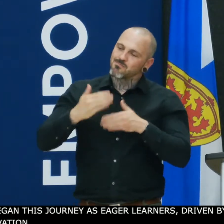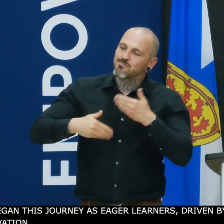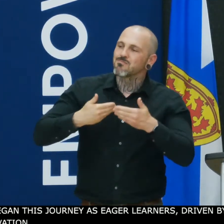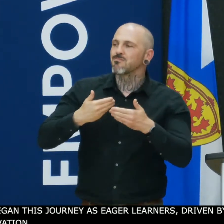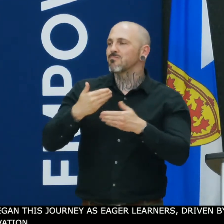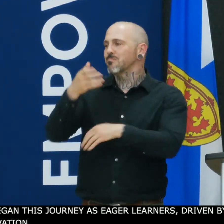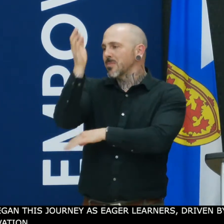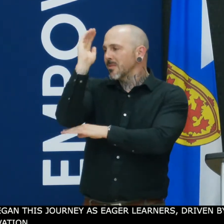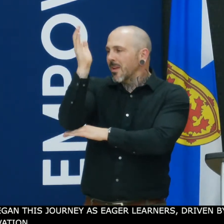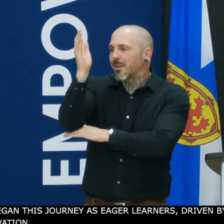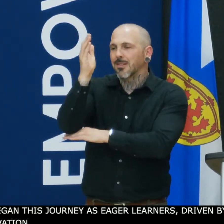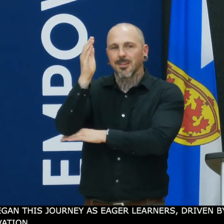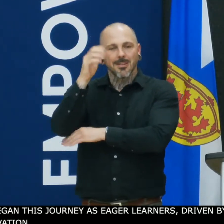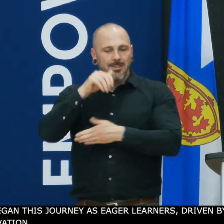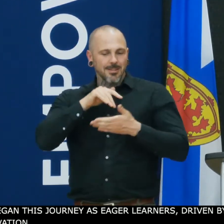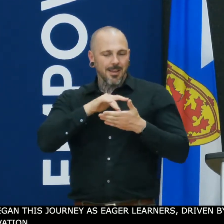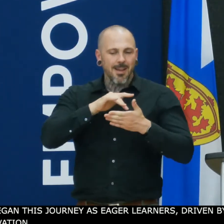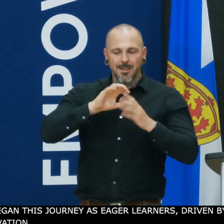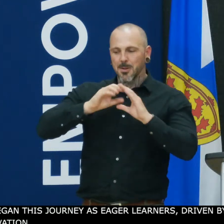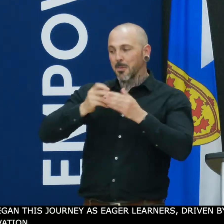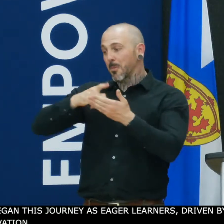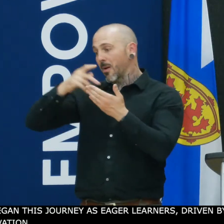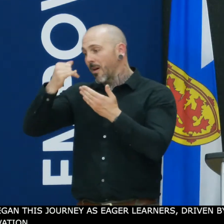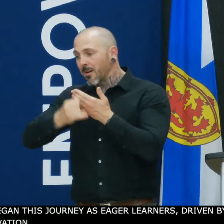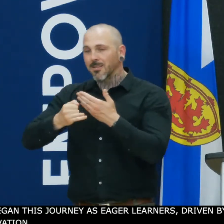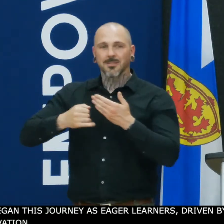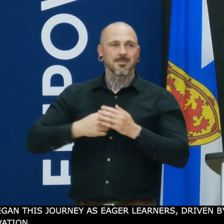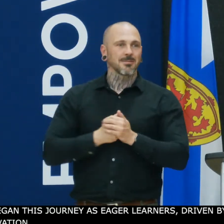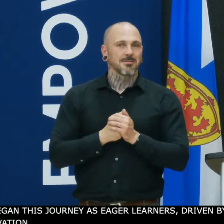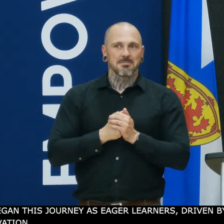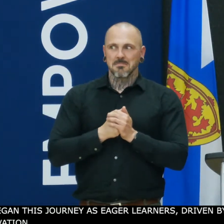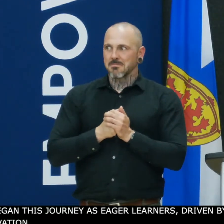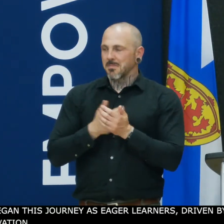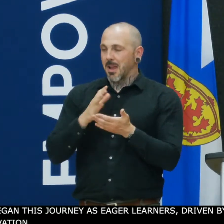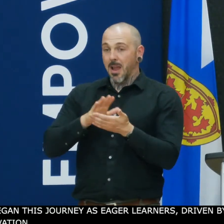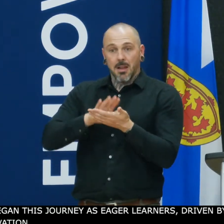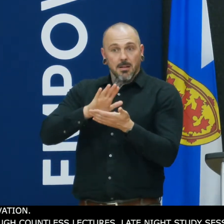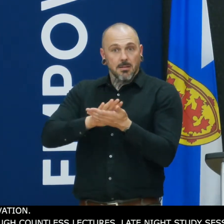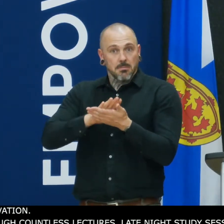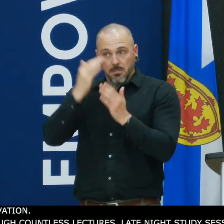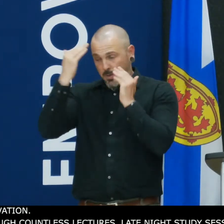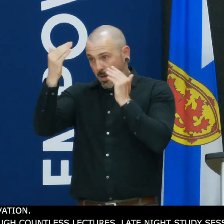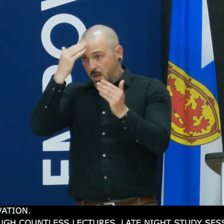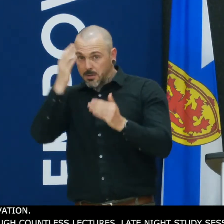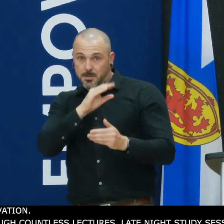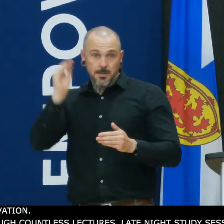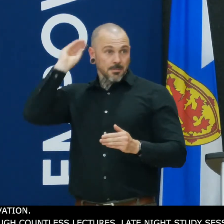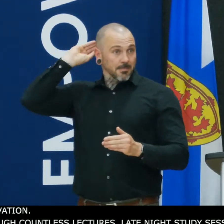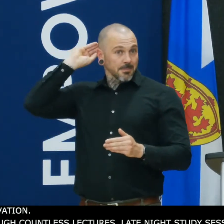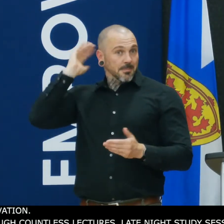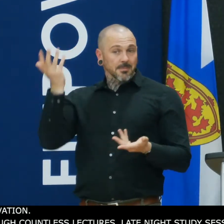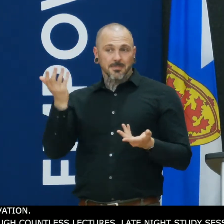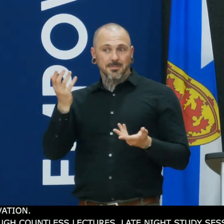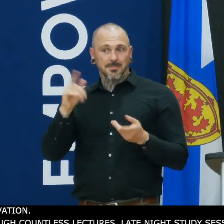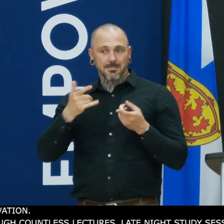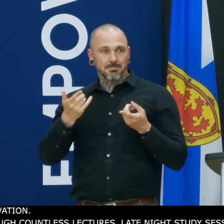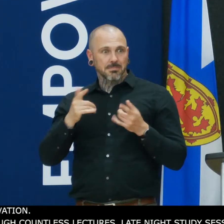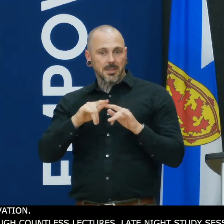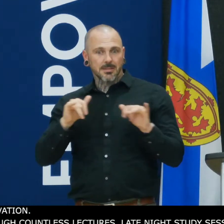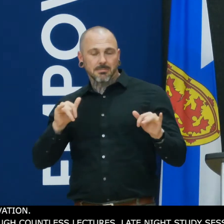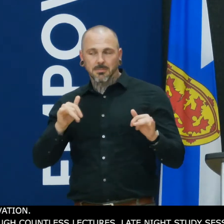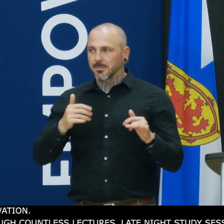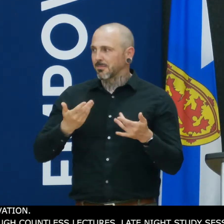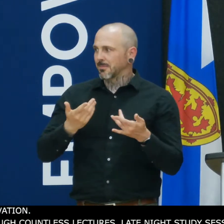study sessions, and group projects, we've not only acquired academic expertise, but also cultivated the invaluable